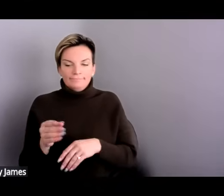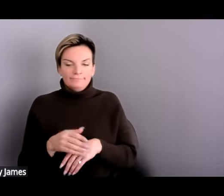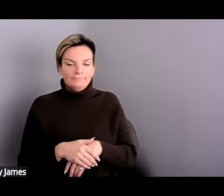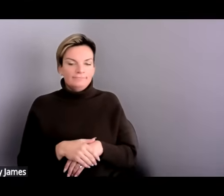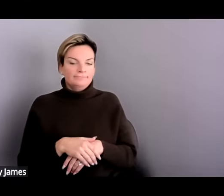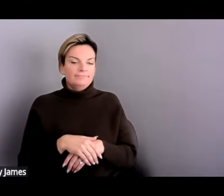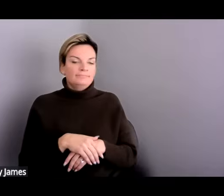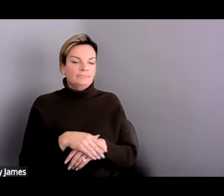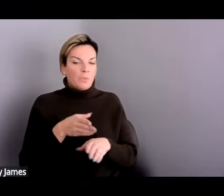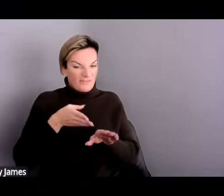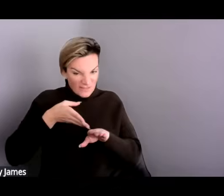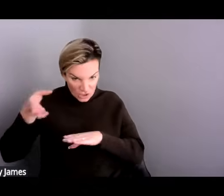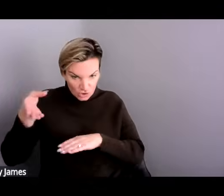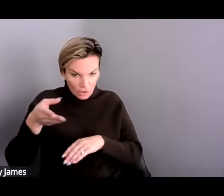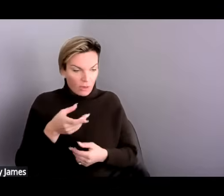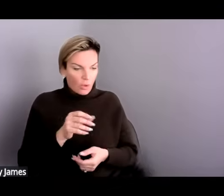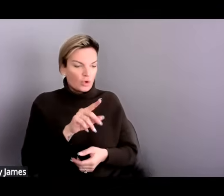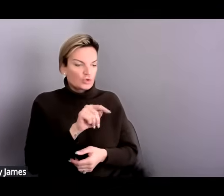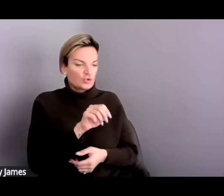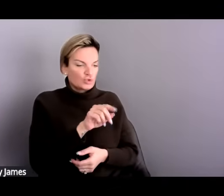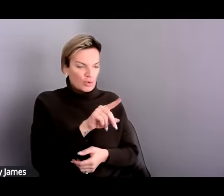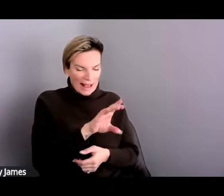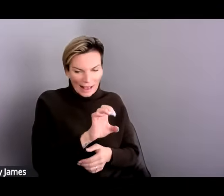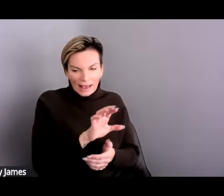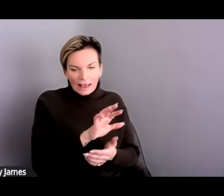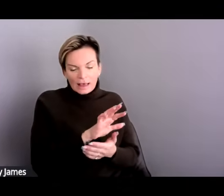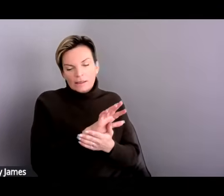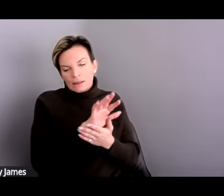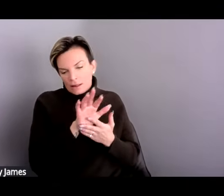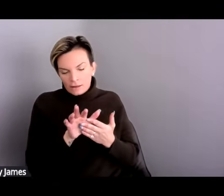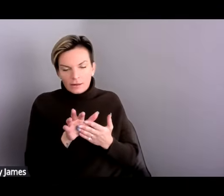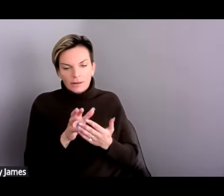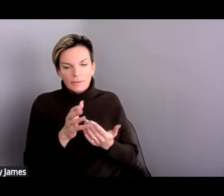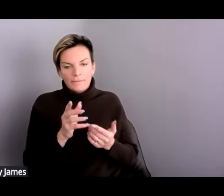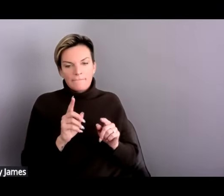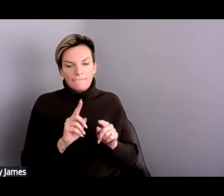something professional, there's expectations